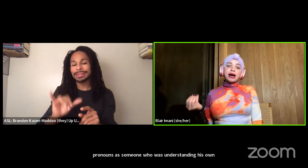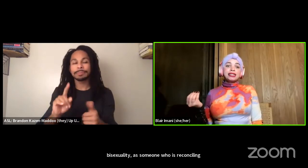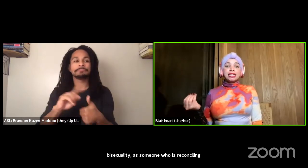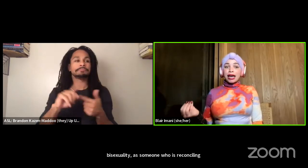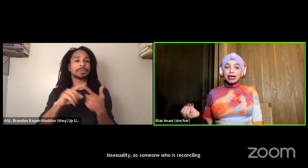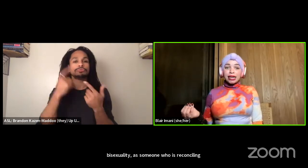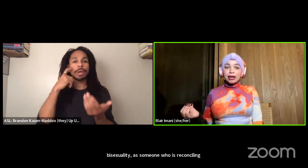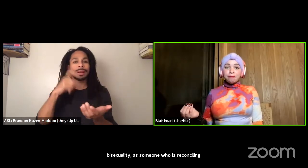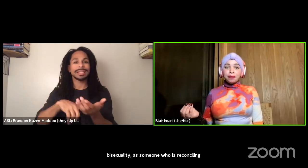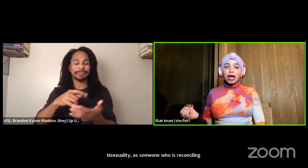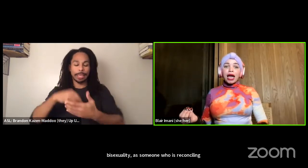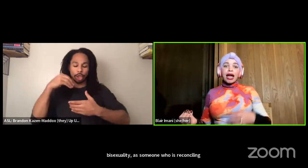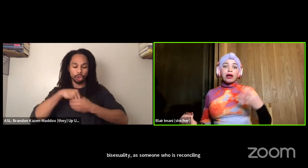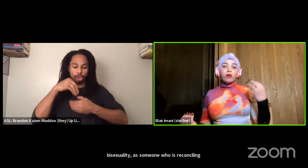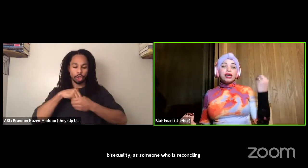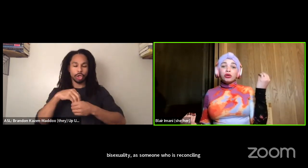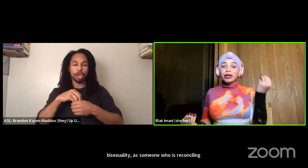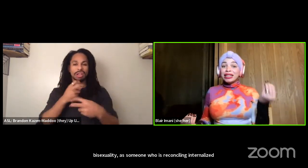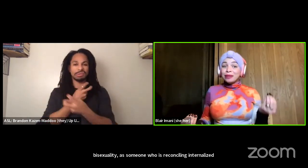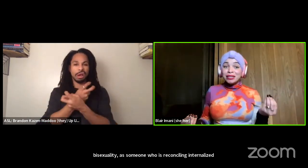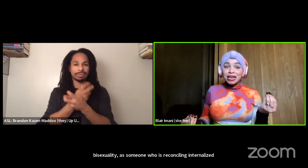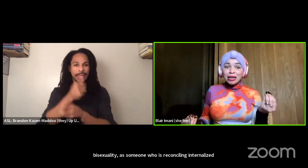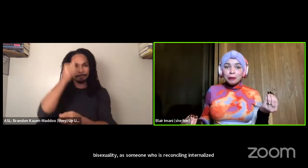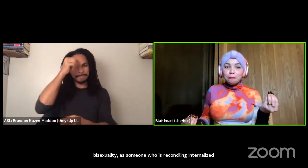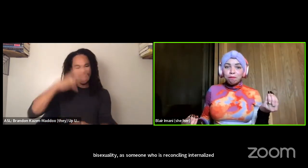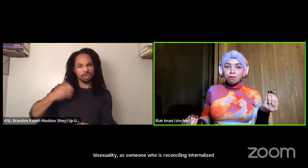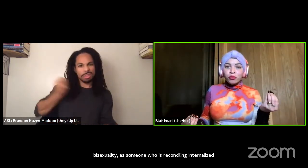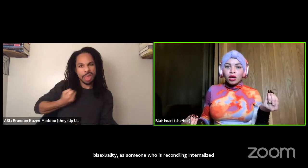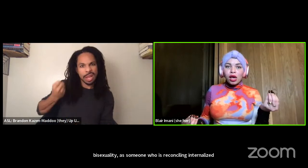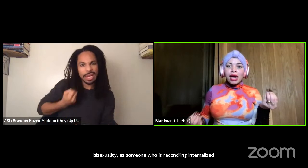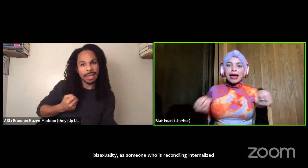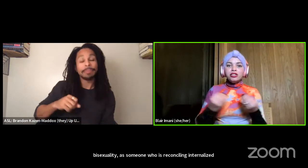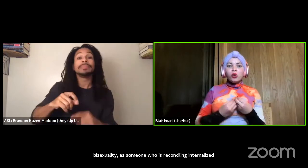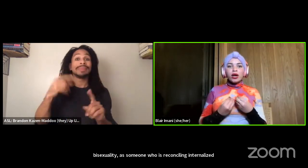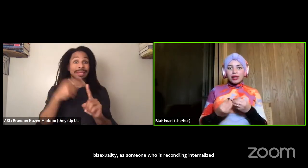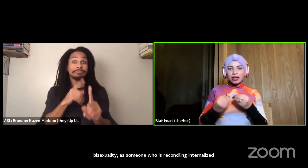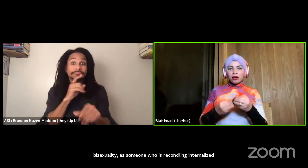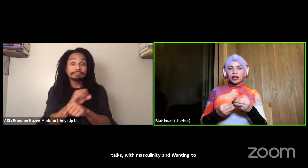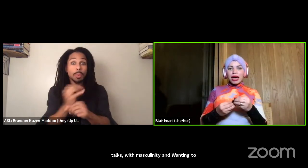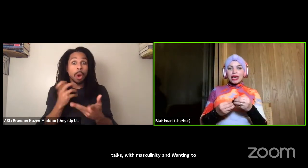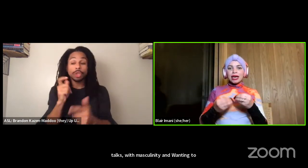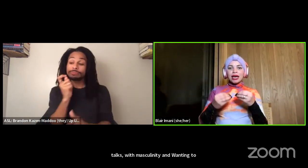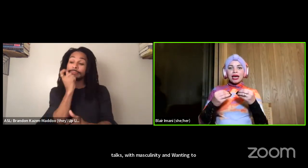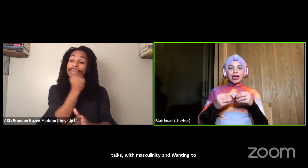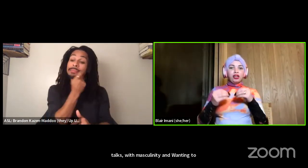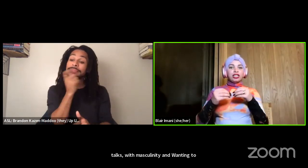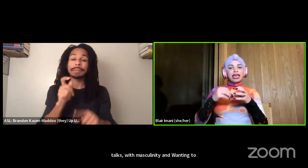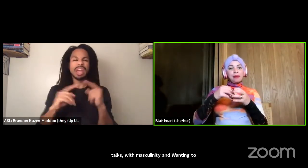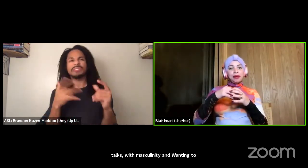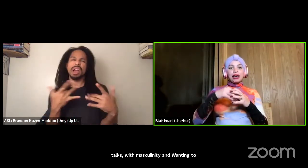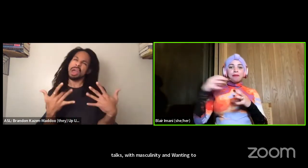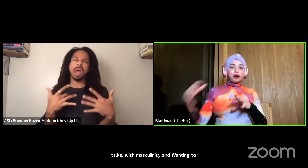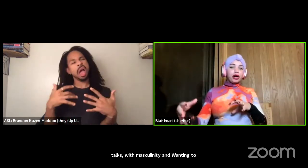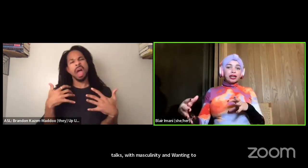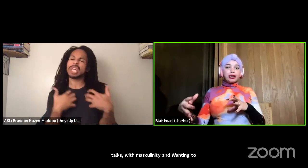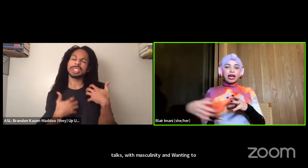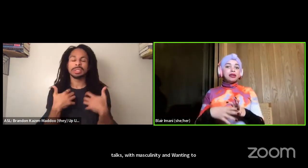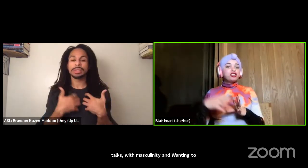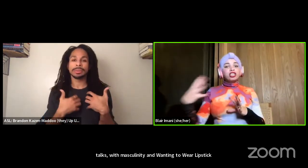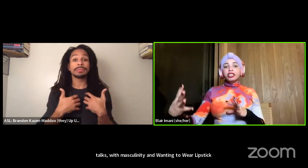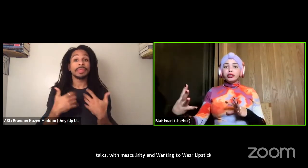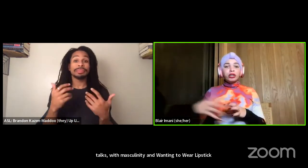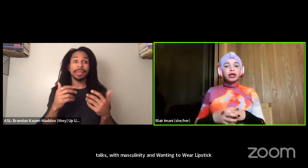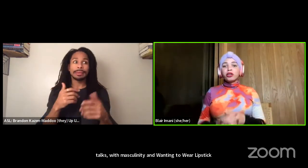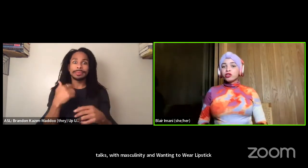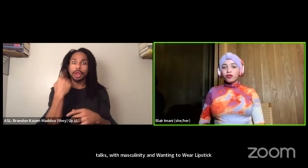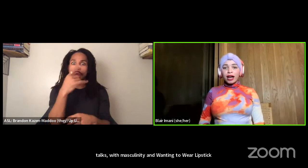internalized toxic masculinity and wanting to wear lipstick. And so what did that look like? It looked like him being a bird